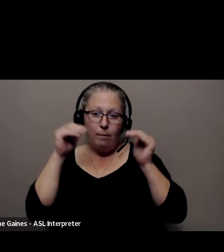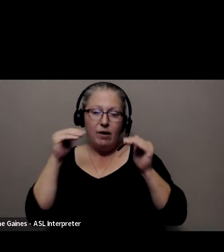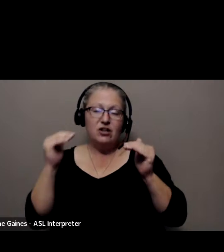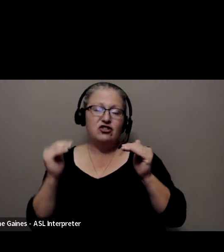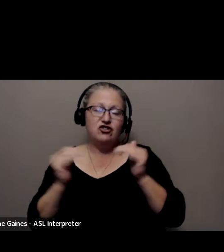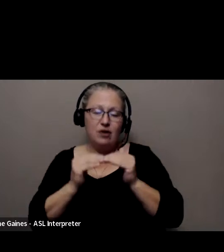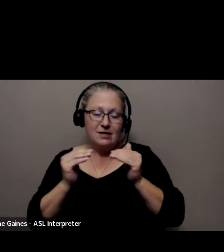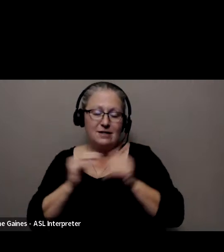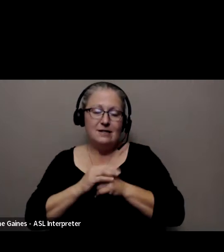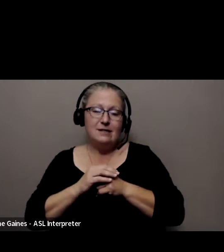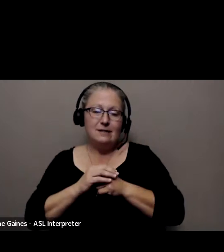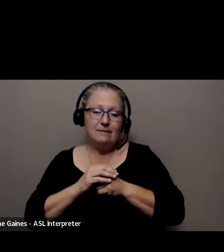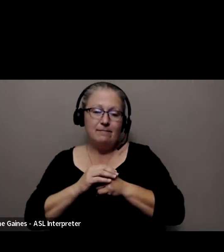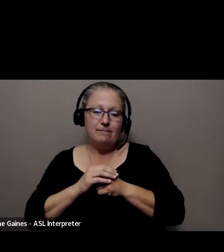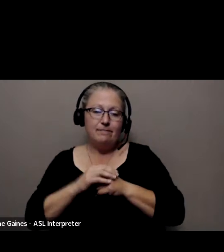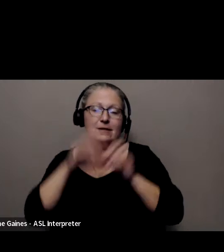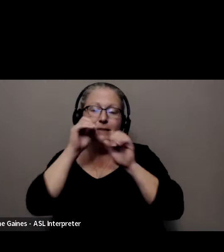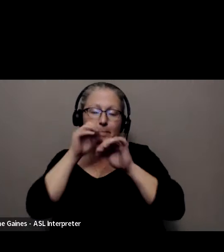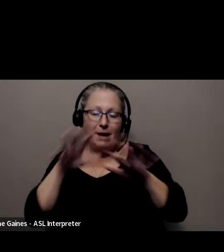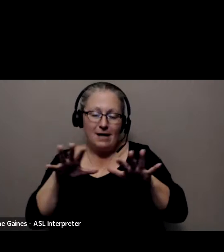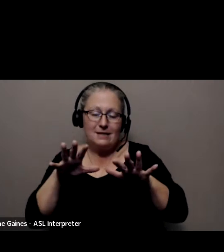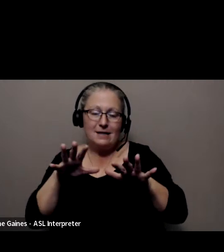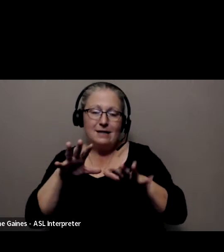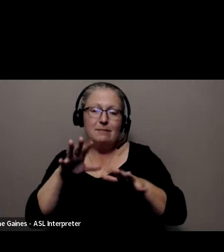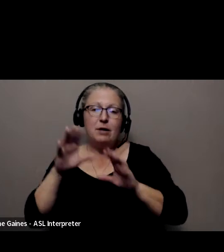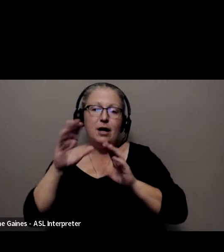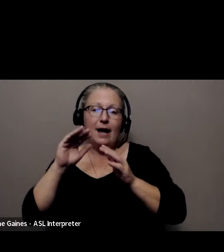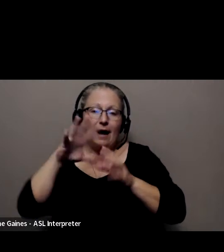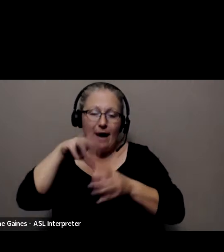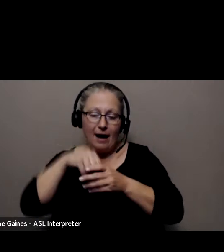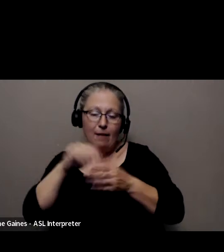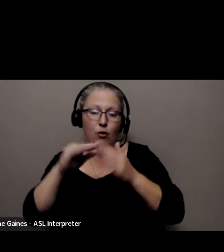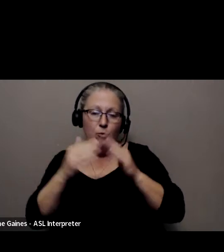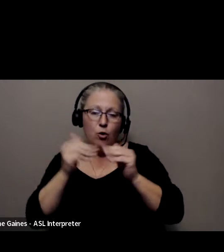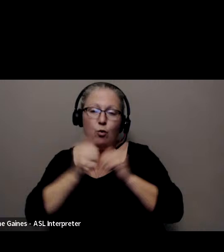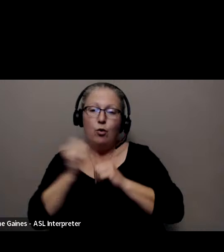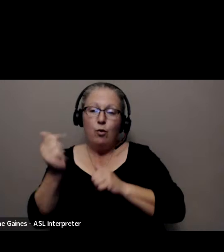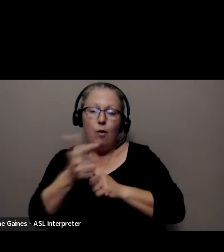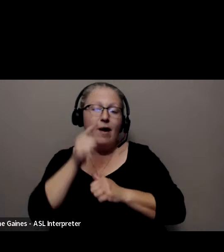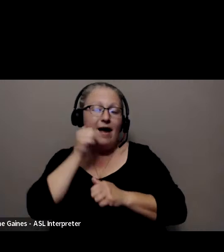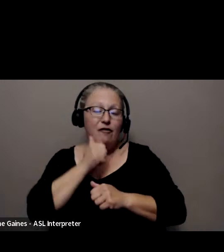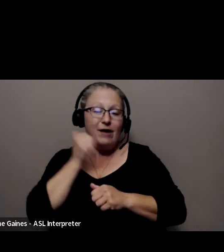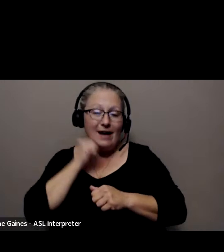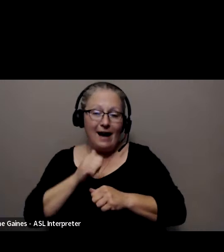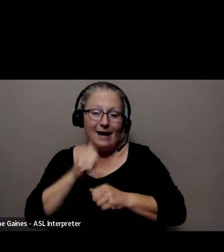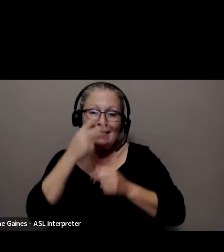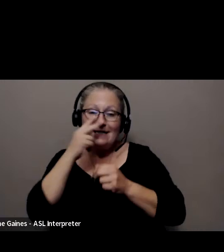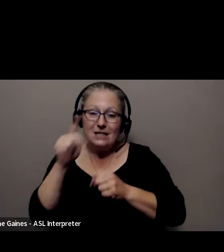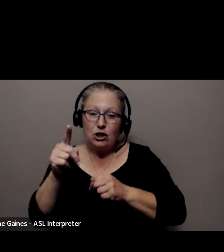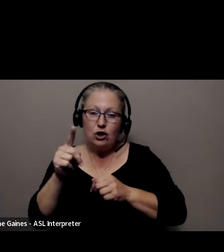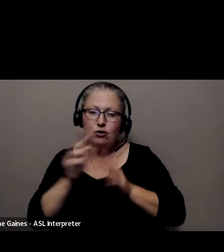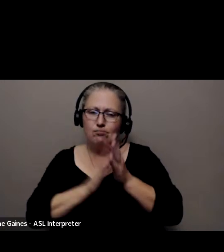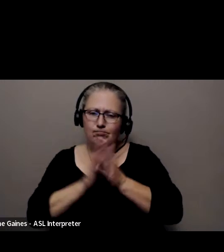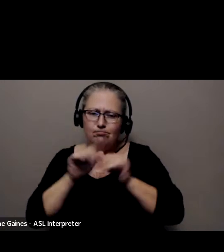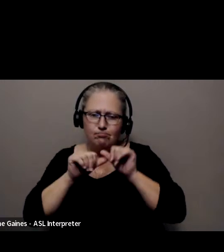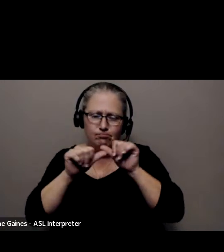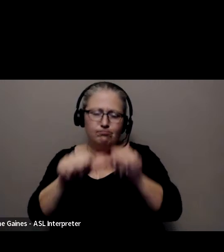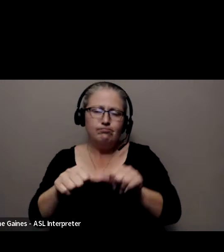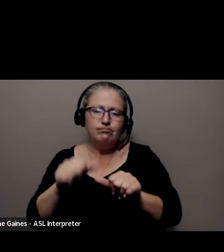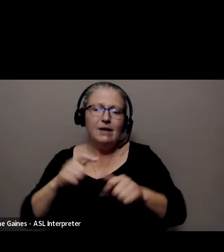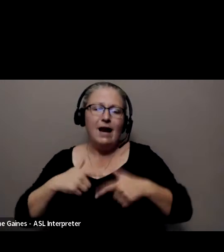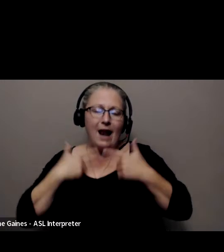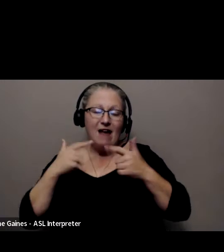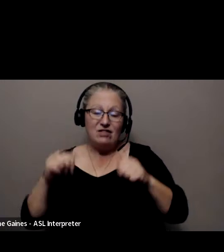justice. It's a blessing to be in community with you every day, to see you persist through life's